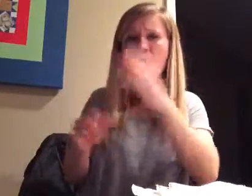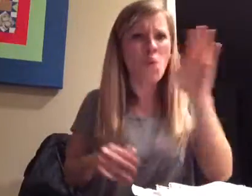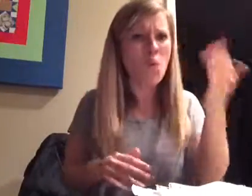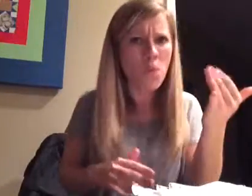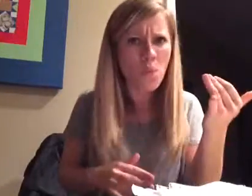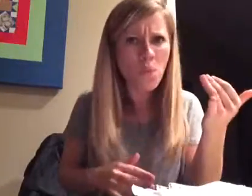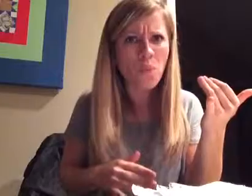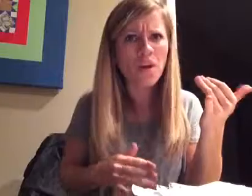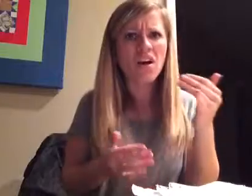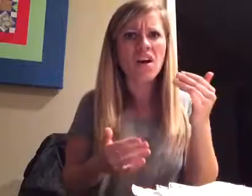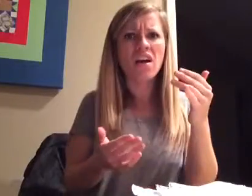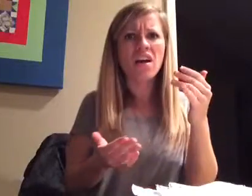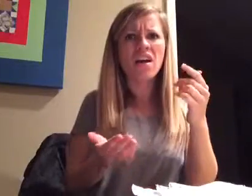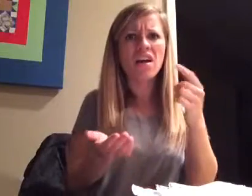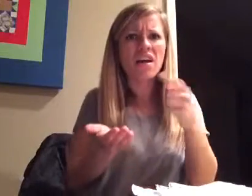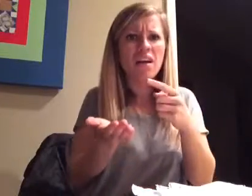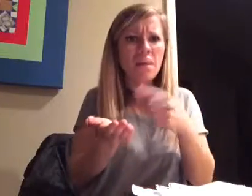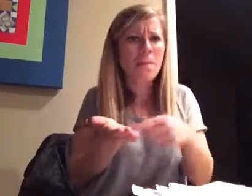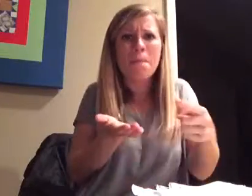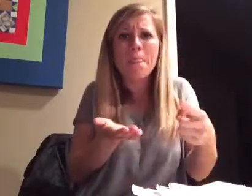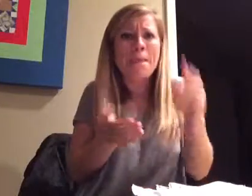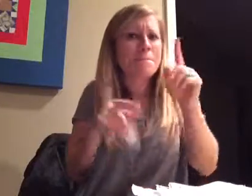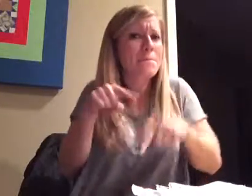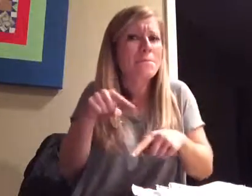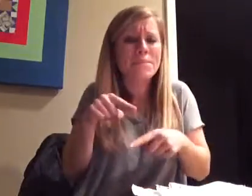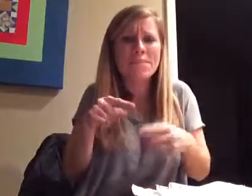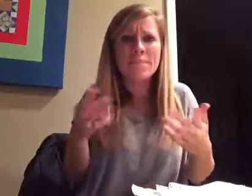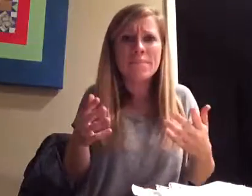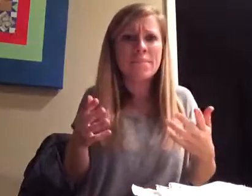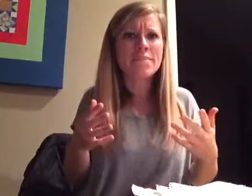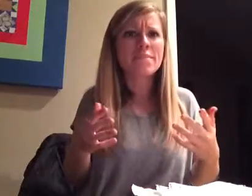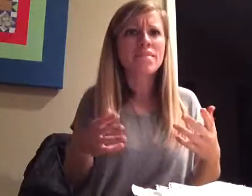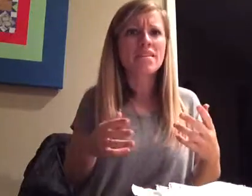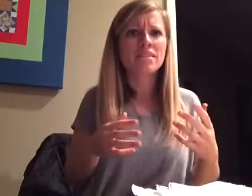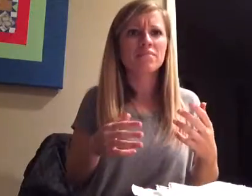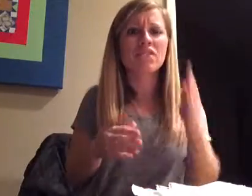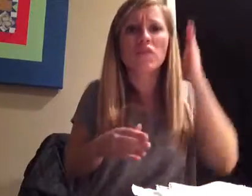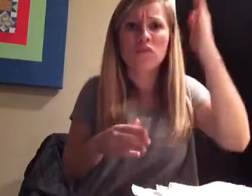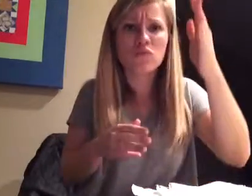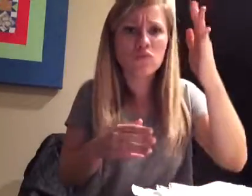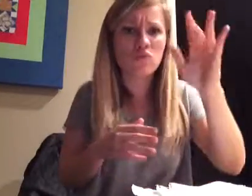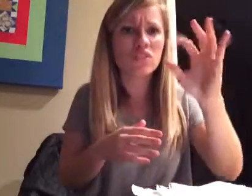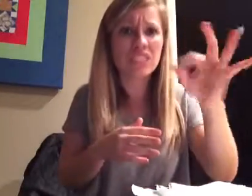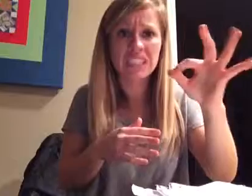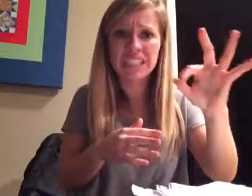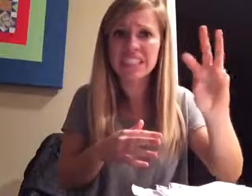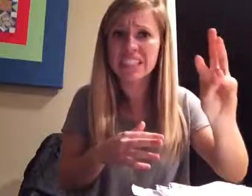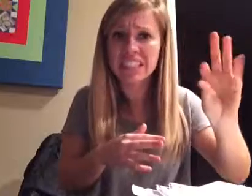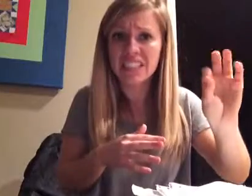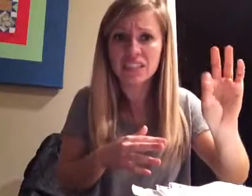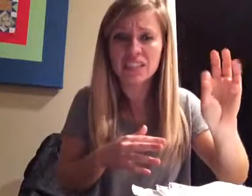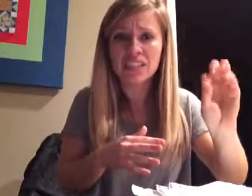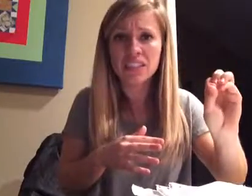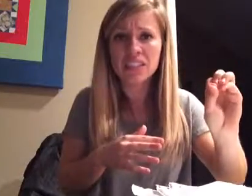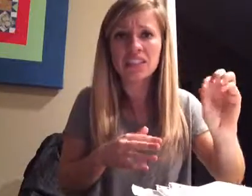what will we do in 1970, when elementary school enrollment will be 5 million greater than 1960, and high